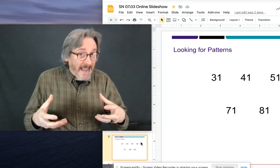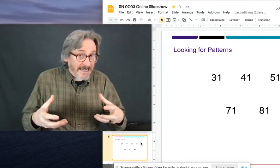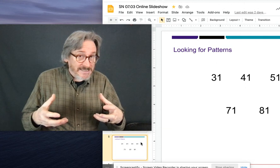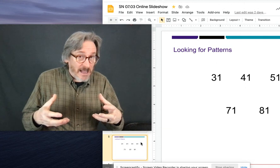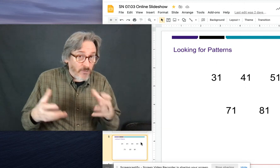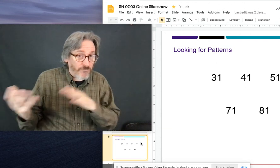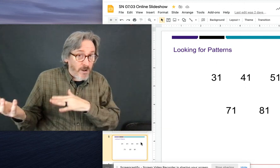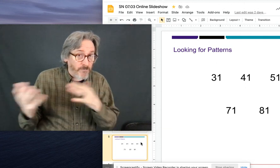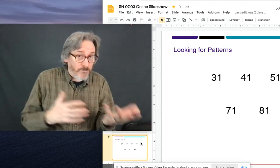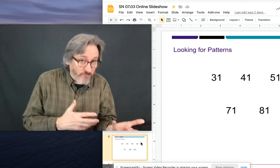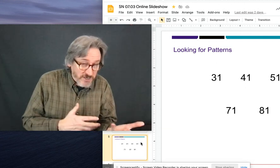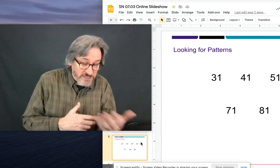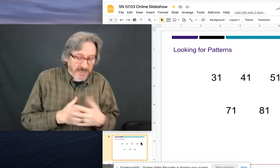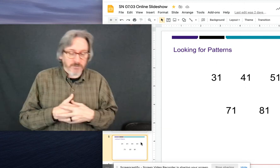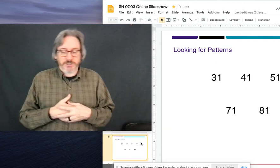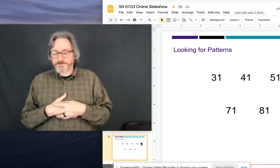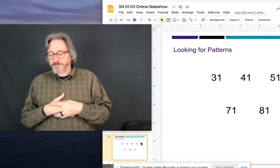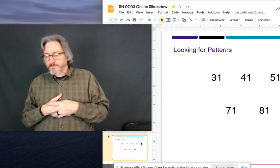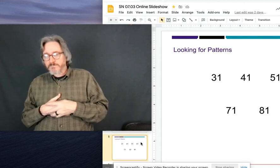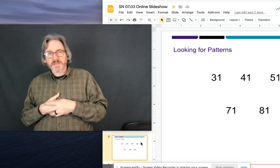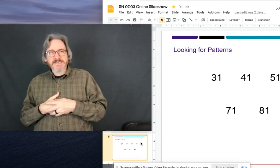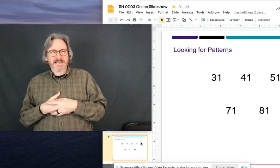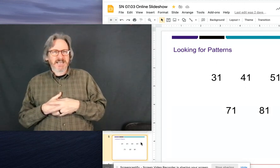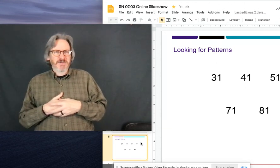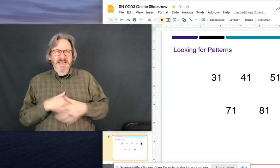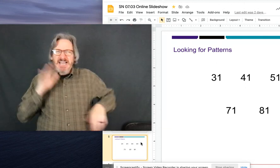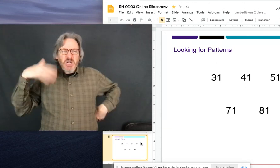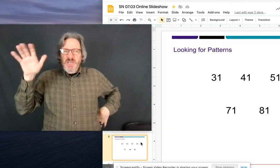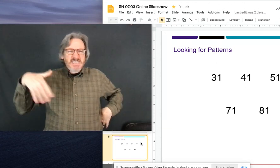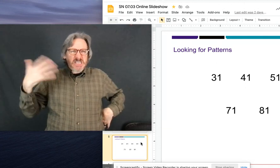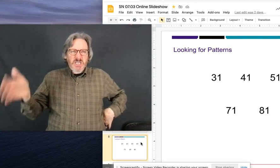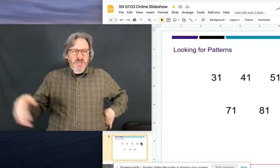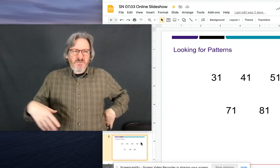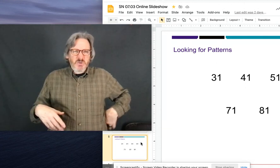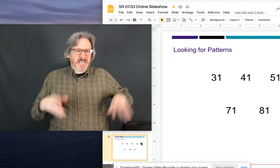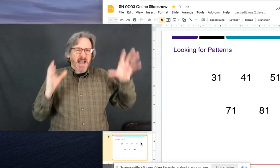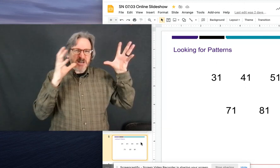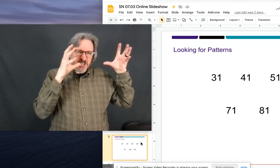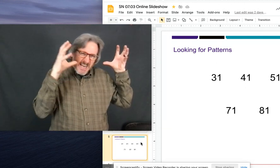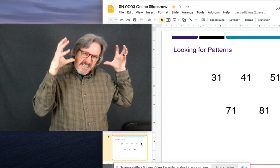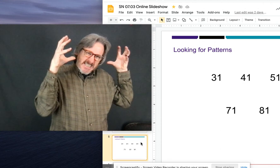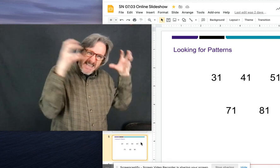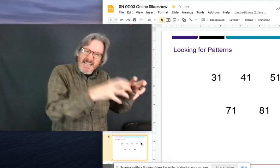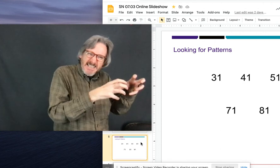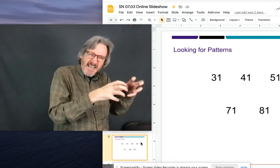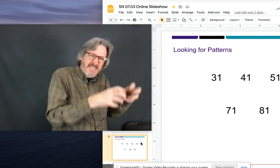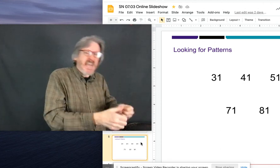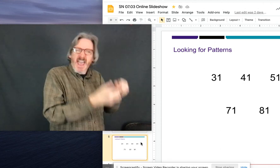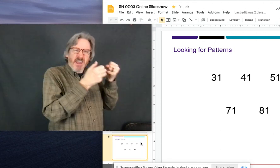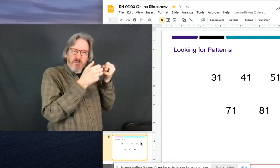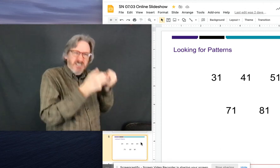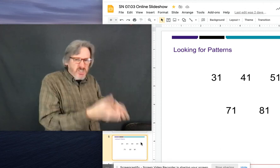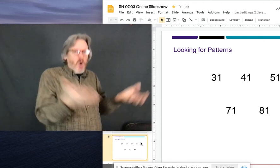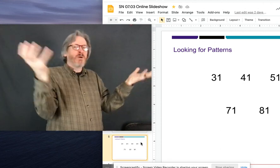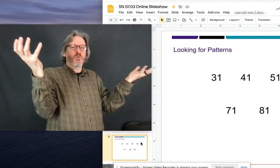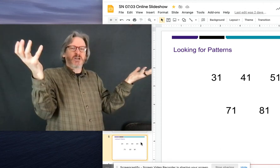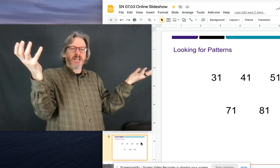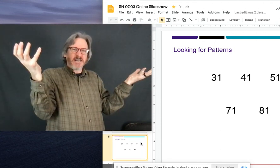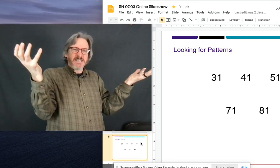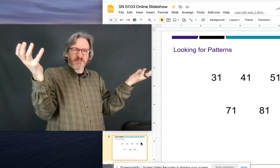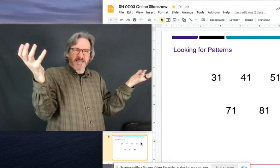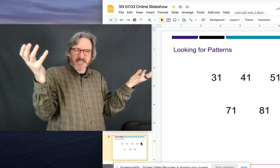creating ASL from French Sign Language, is that Claire went, these things that confuse, and I'm going to change it to these things, and then it'll be so much